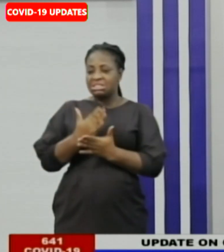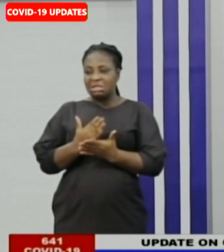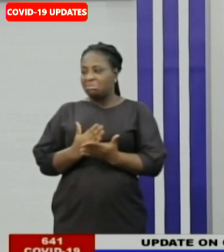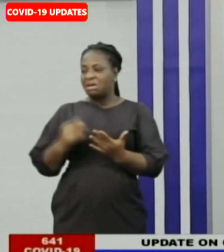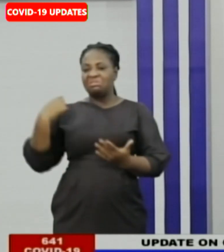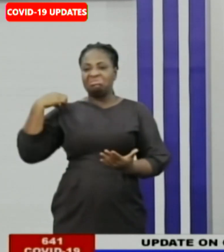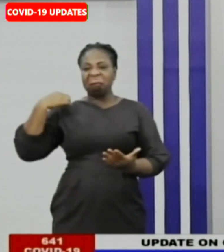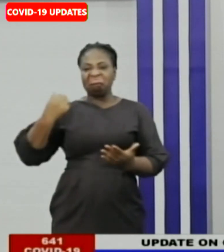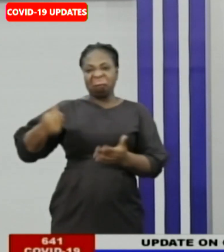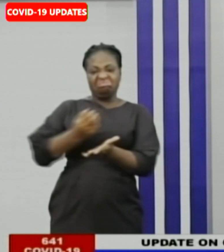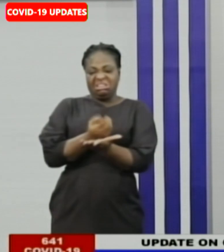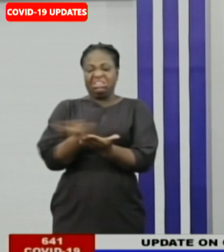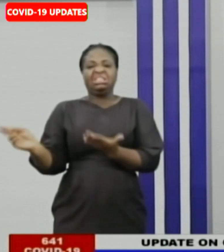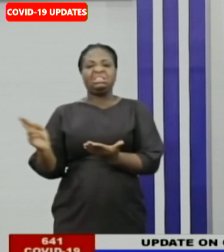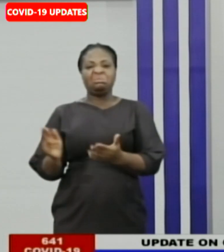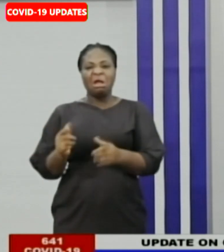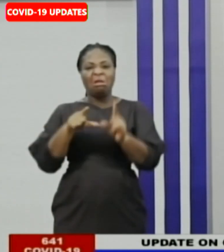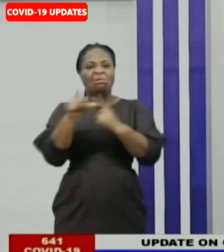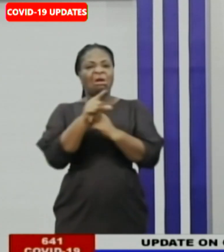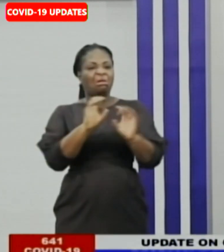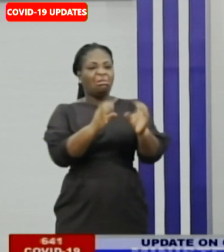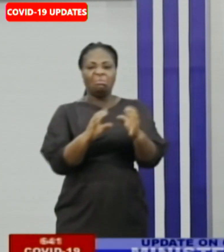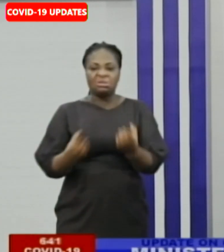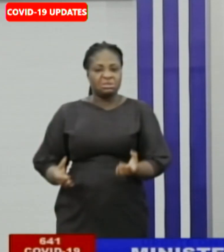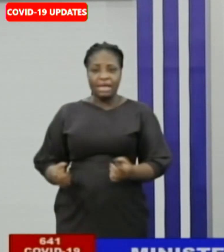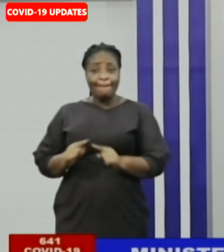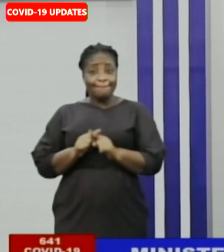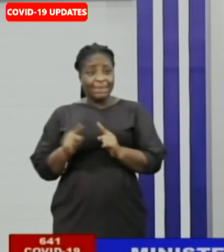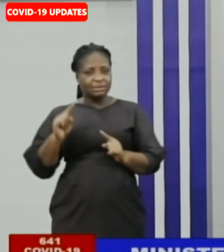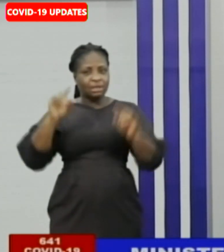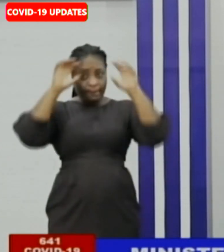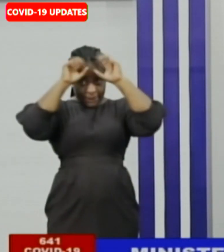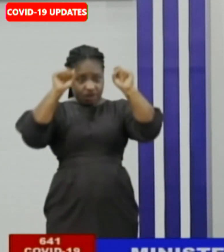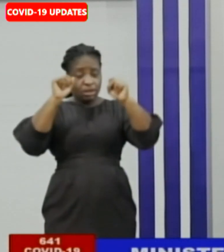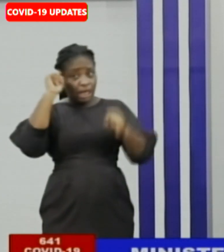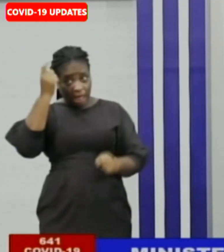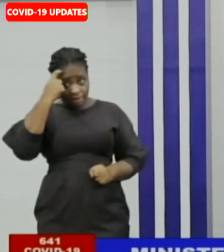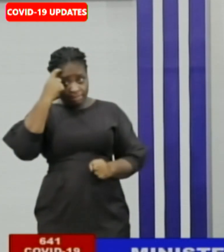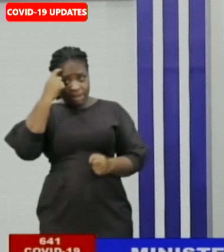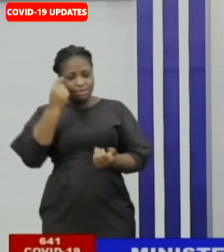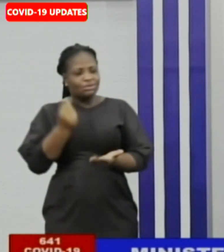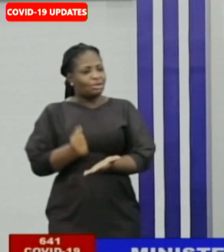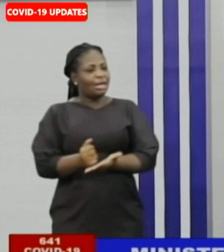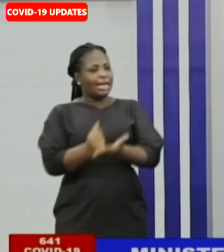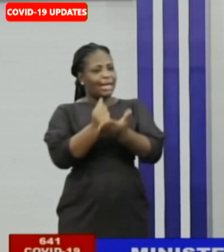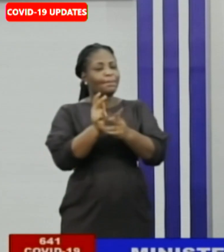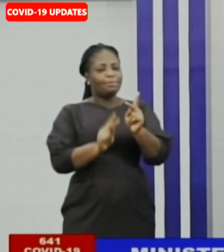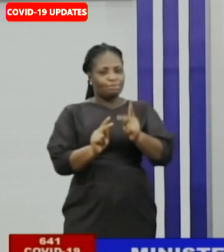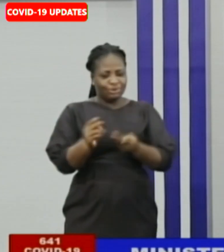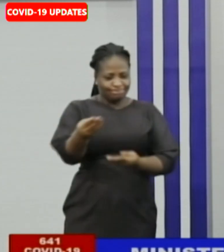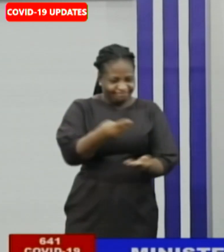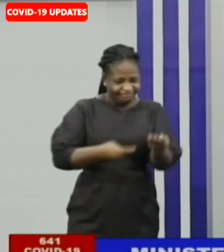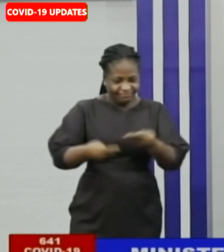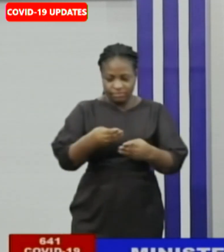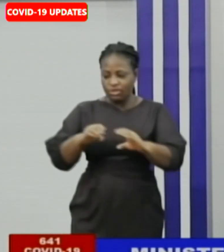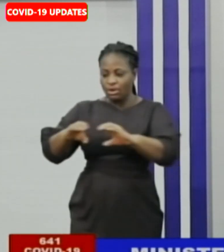by local communities. But the state is beginning to assist some of those who are offering to engage with the local